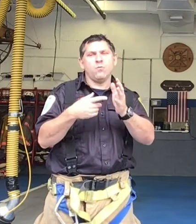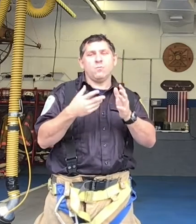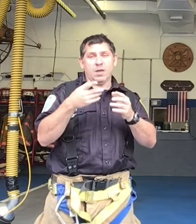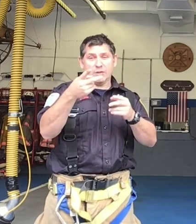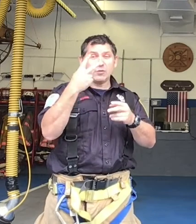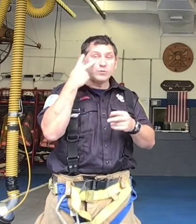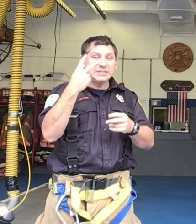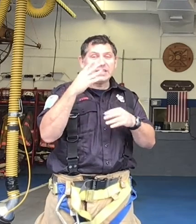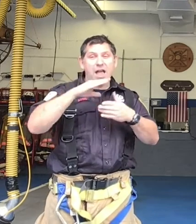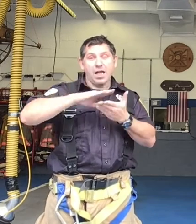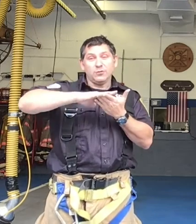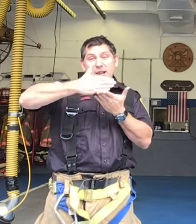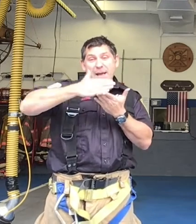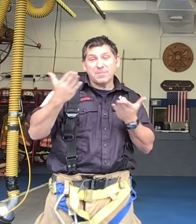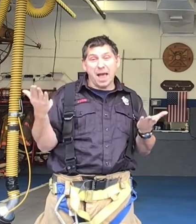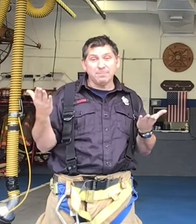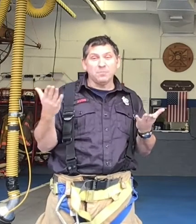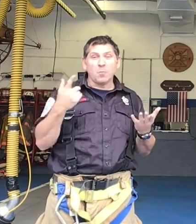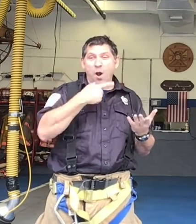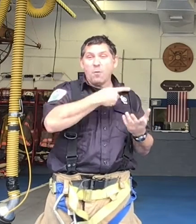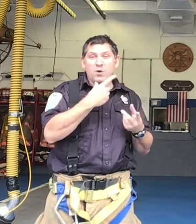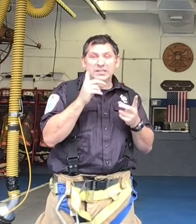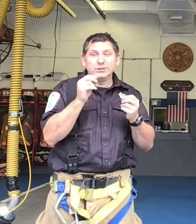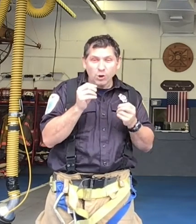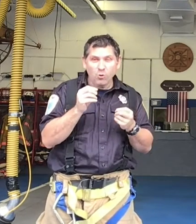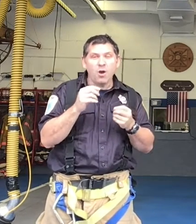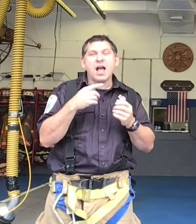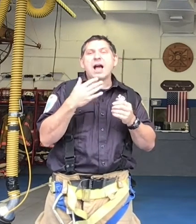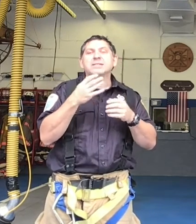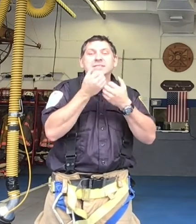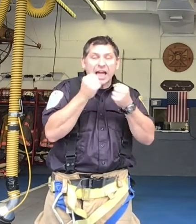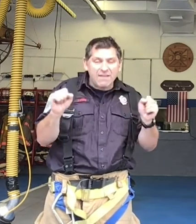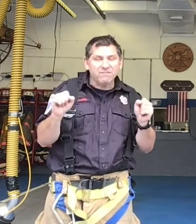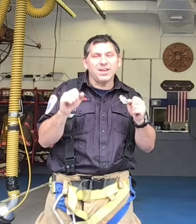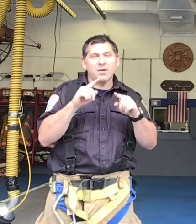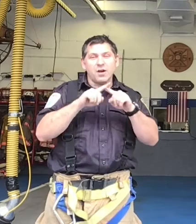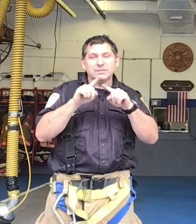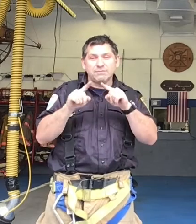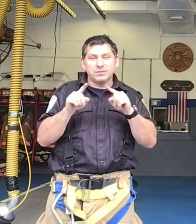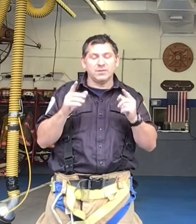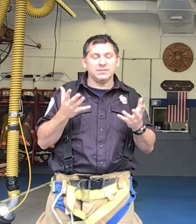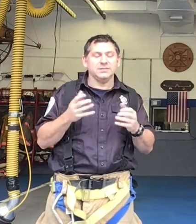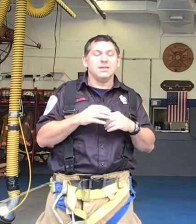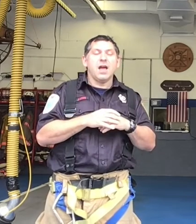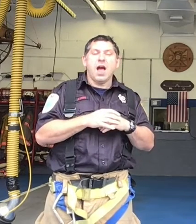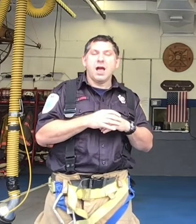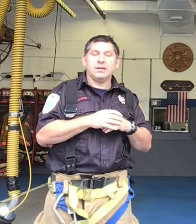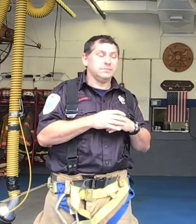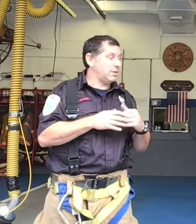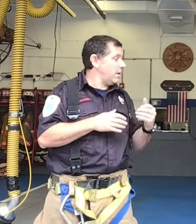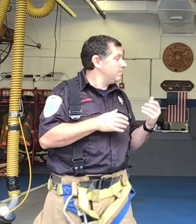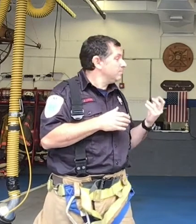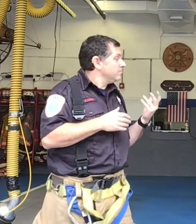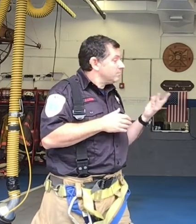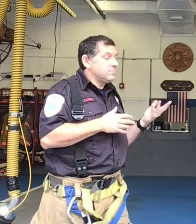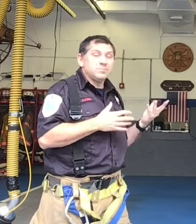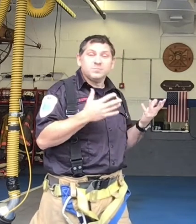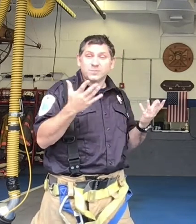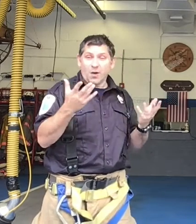we're going to do this video so you could watch it virtually. And you can see all the things that we do, and you'll learn all about safety and different things